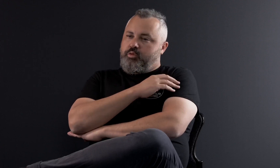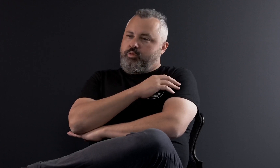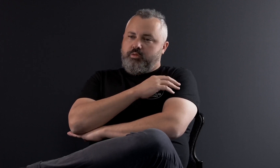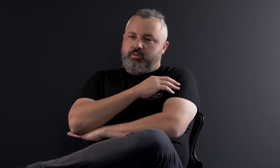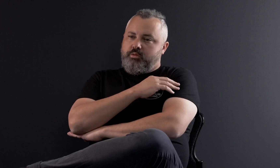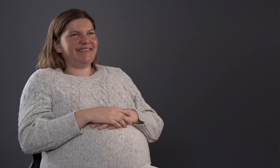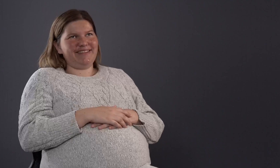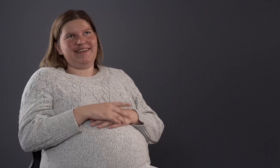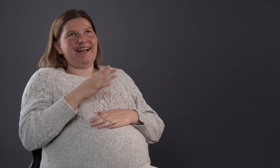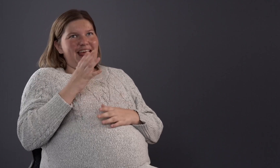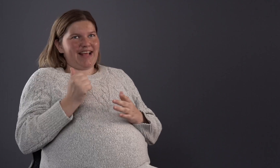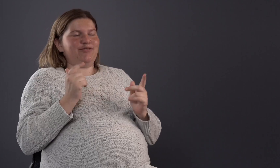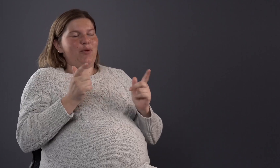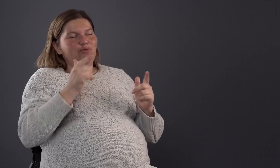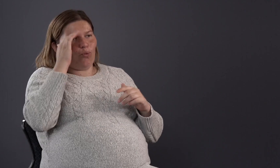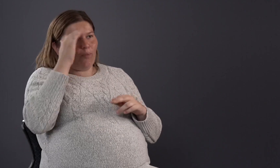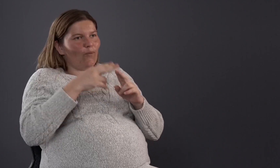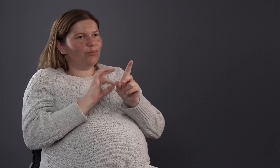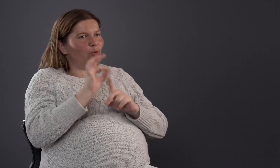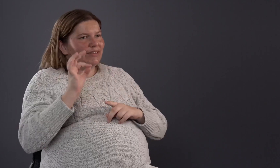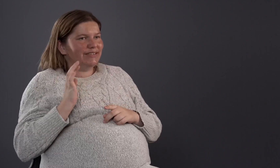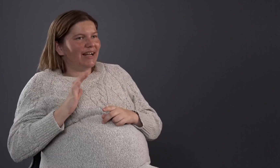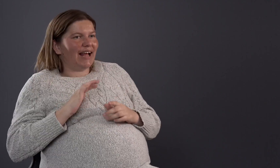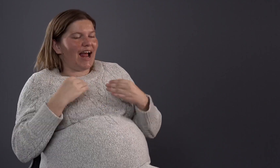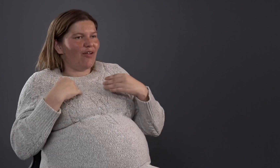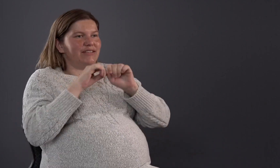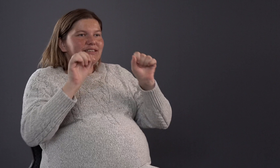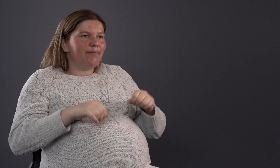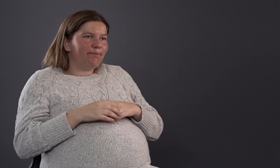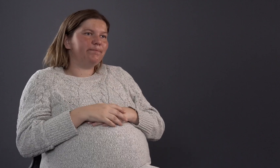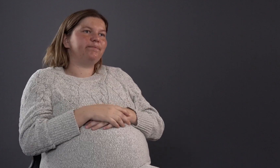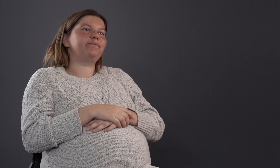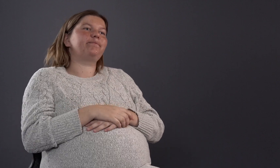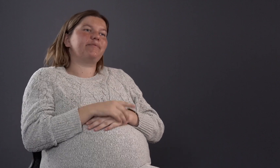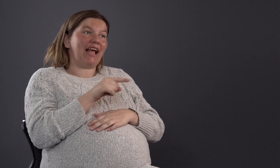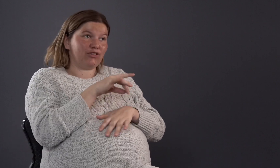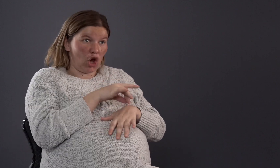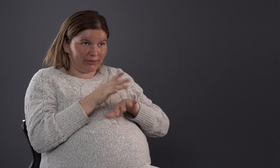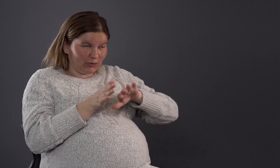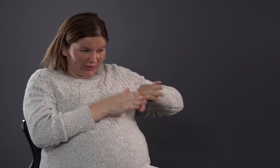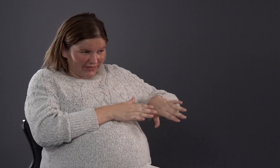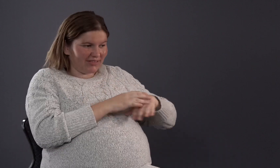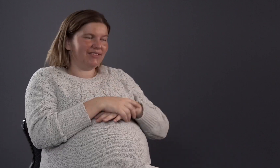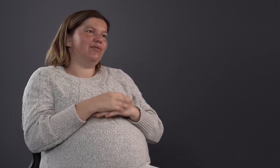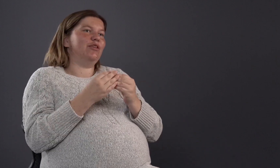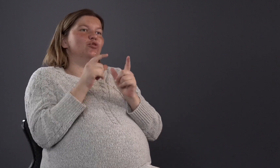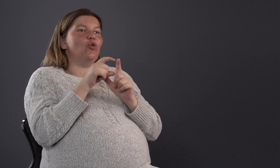That's awful. Yeah, there's so much room for improvement in the health system. Doctors' appointments are much the